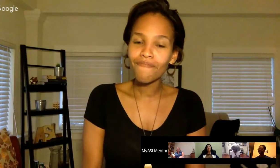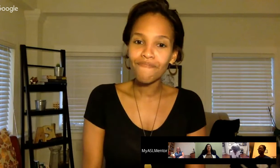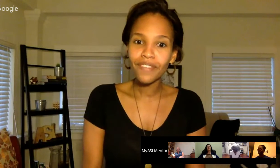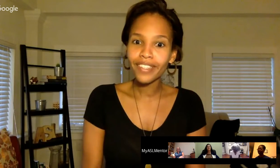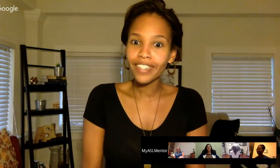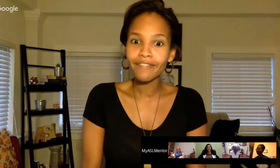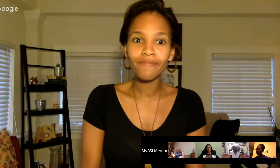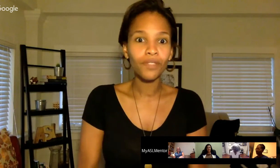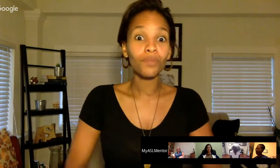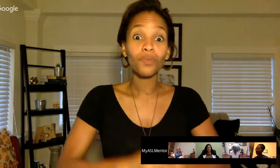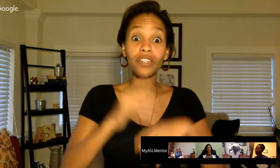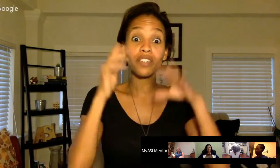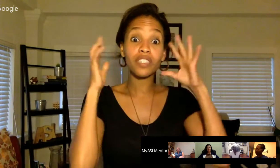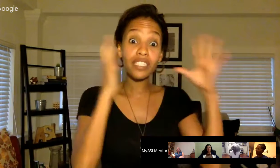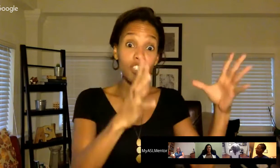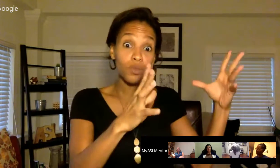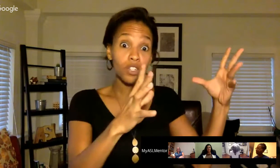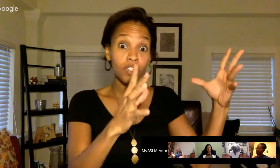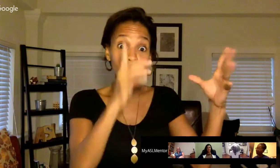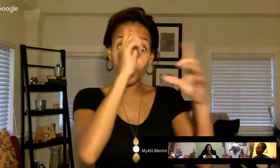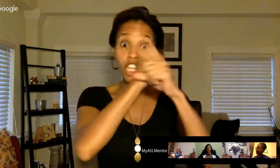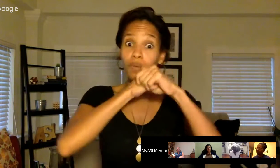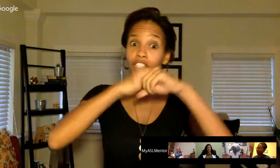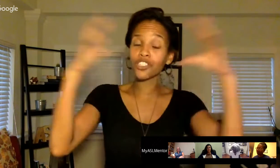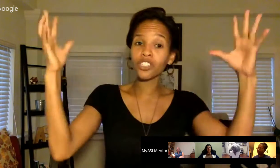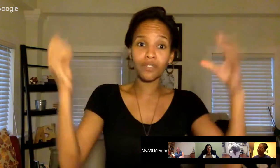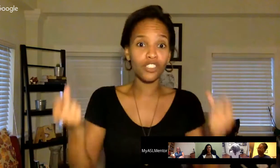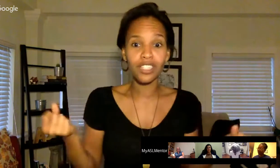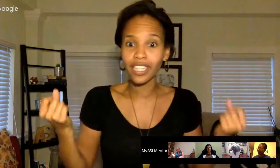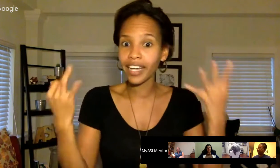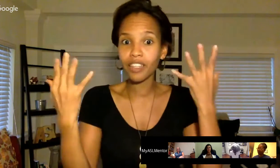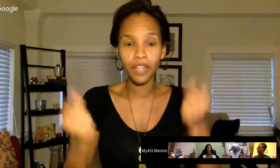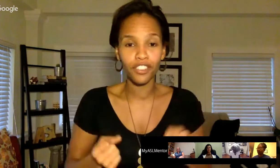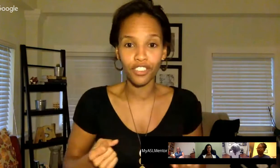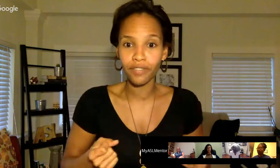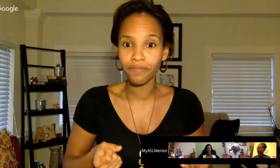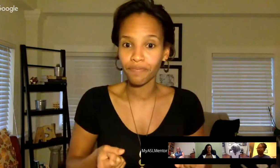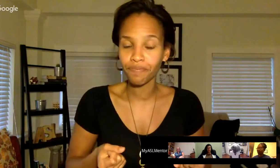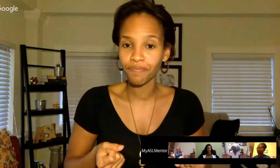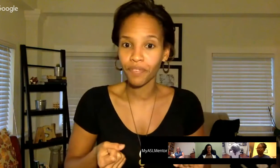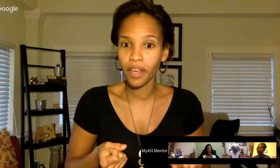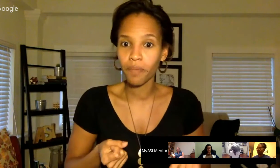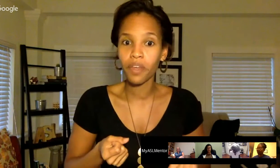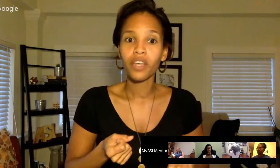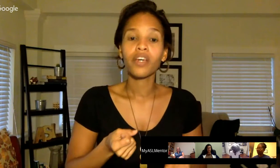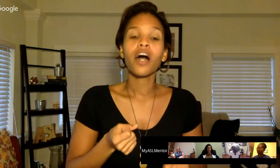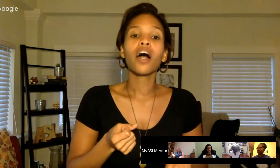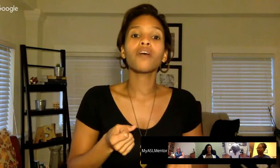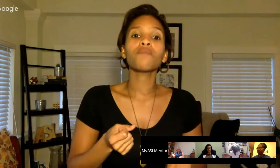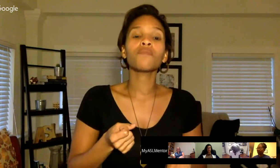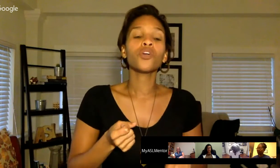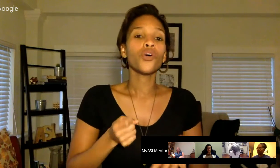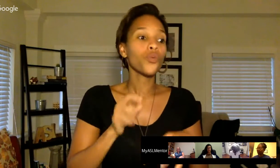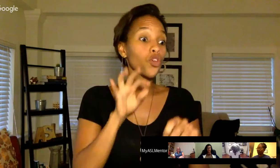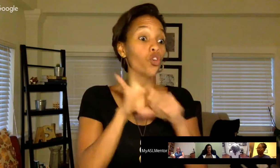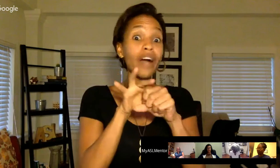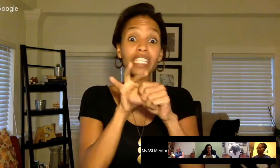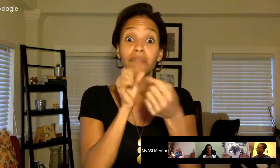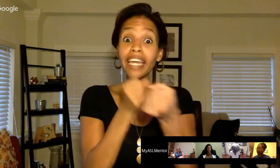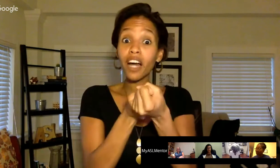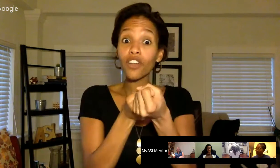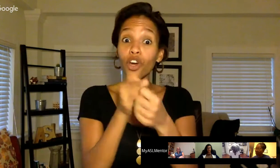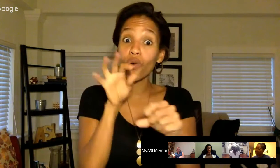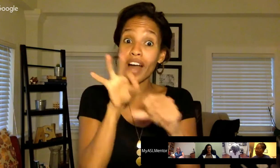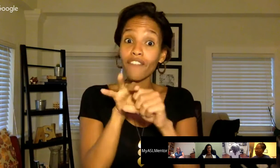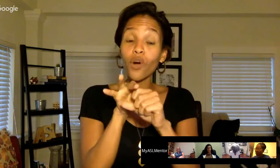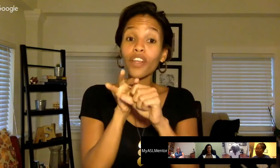yeah, that's it. We listened to the words, we saw the picture, and we just signed the picture. Yep. You guys